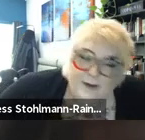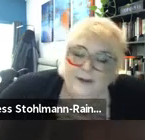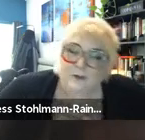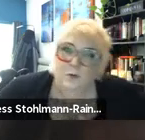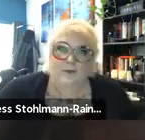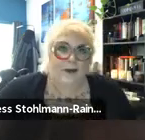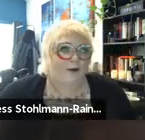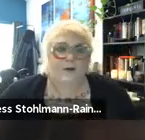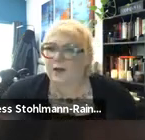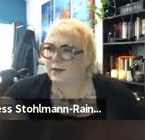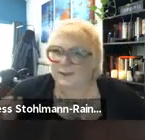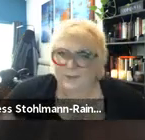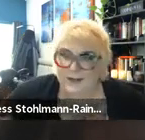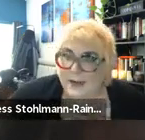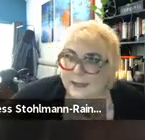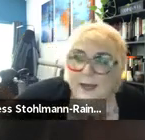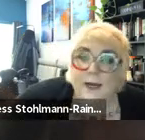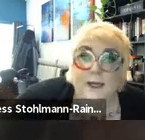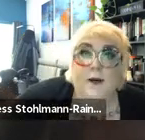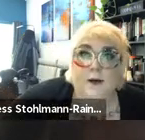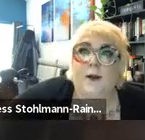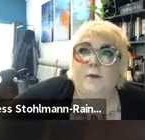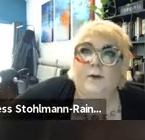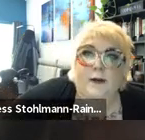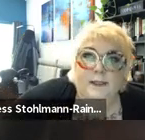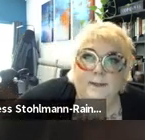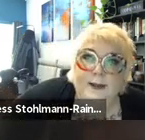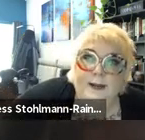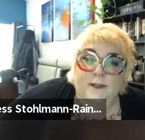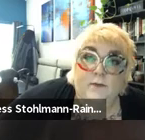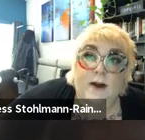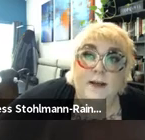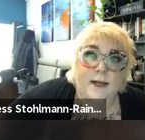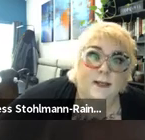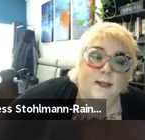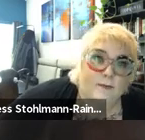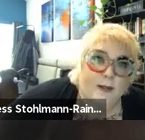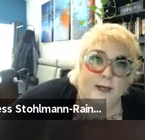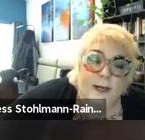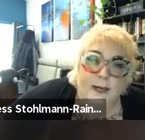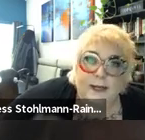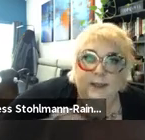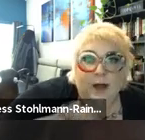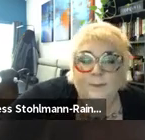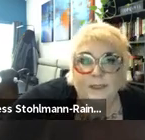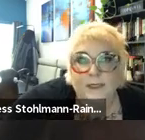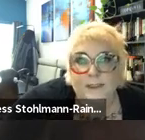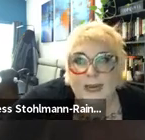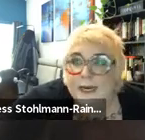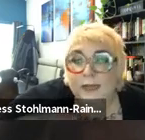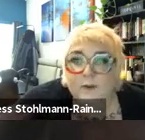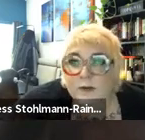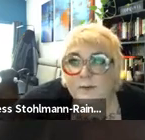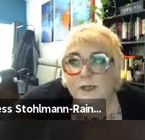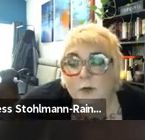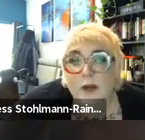um you get about twenty five hundred dollars something like that a year for participating so funding the lifeline is up to each